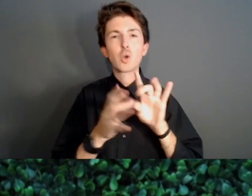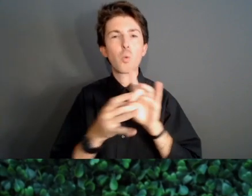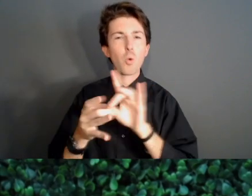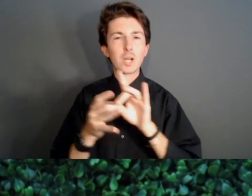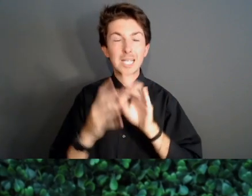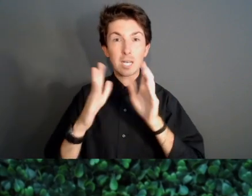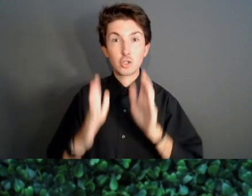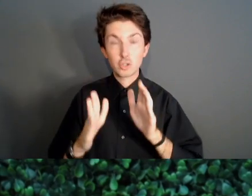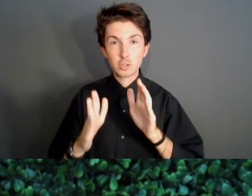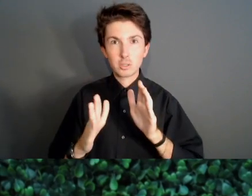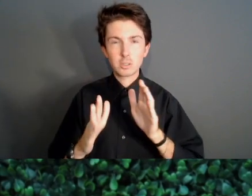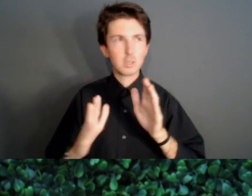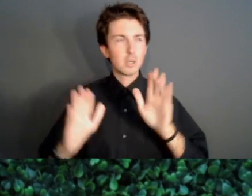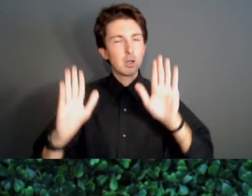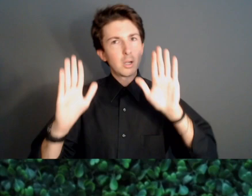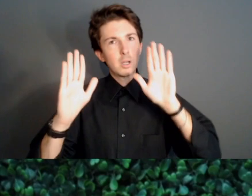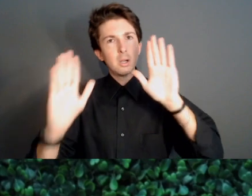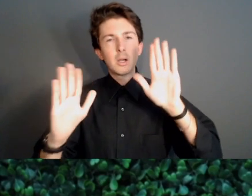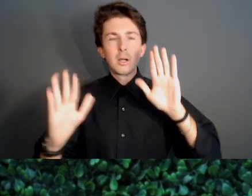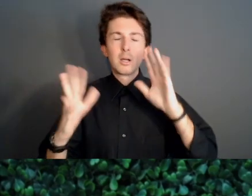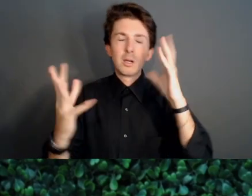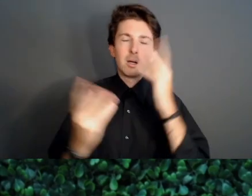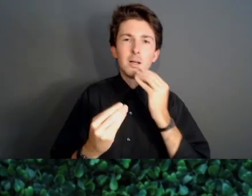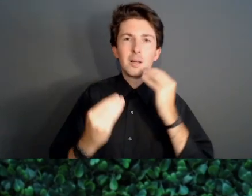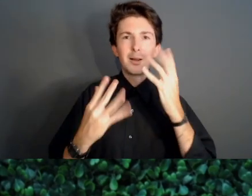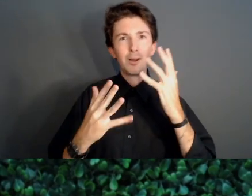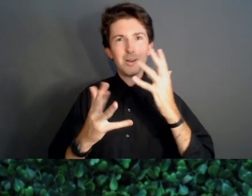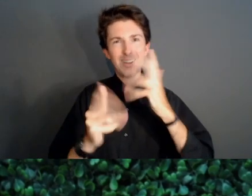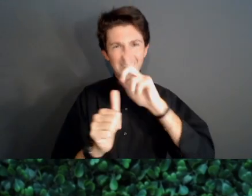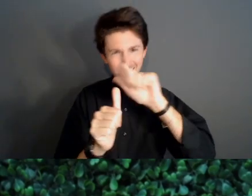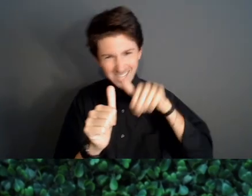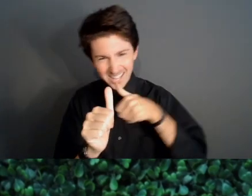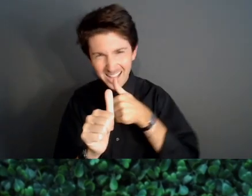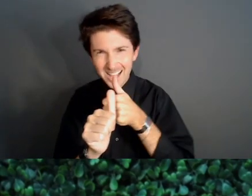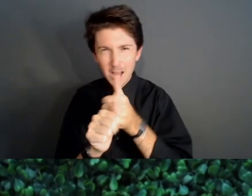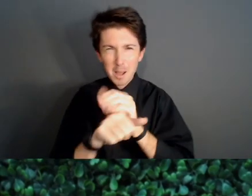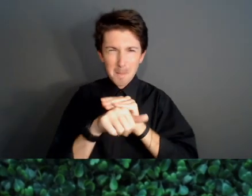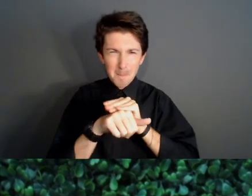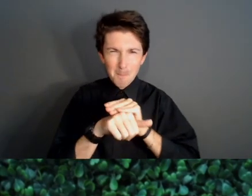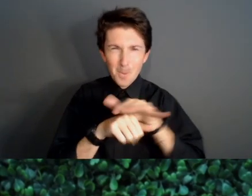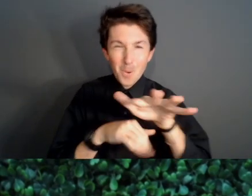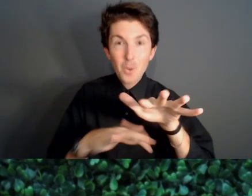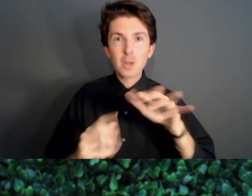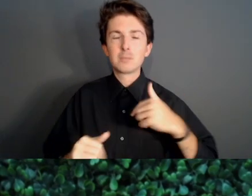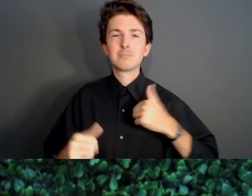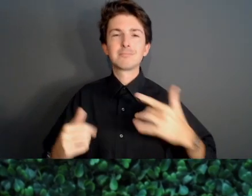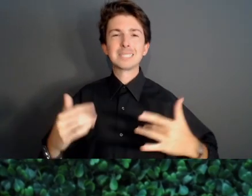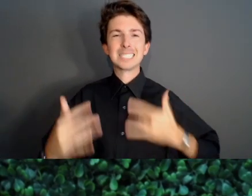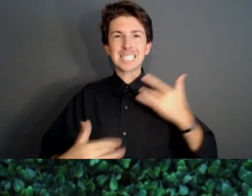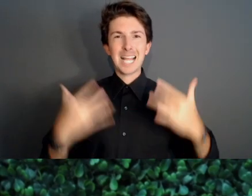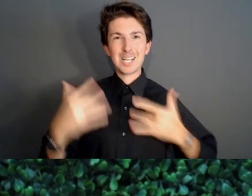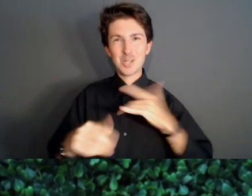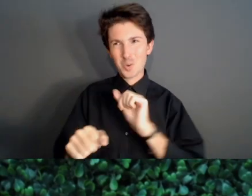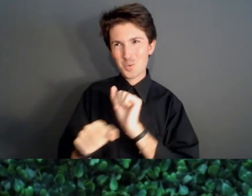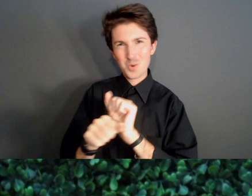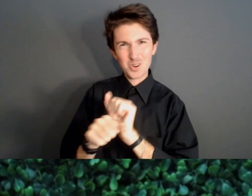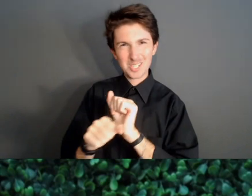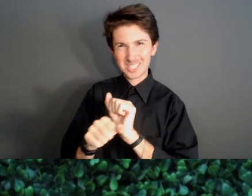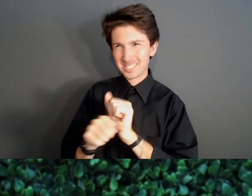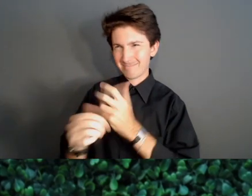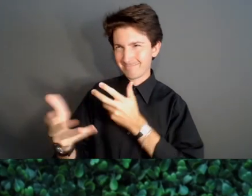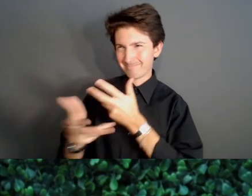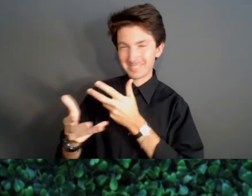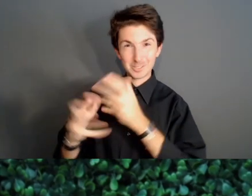lovely and awesome to really get behind. I'm so excited to be working with RespectAbility on actually pushing that role